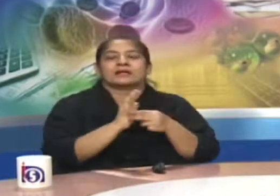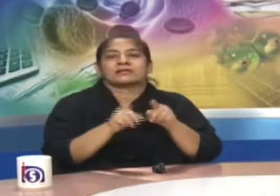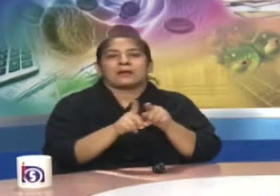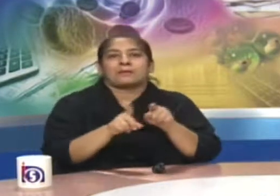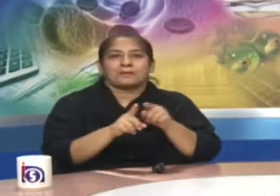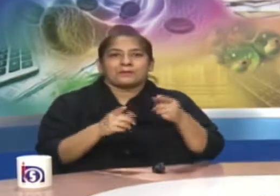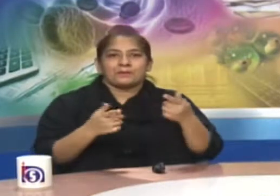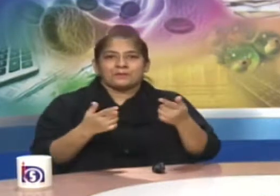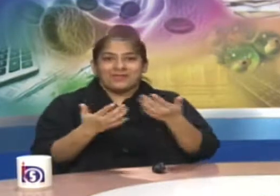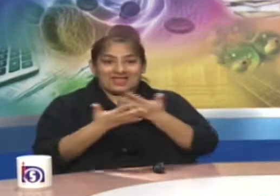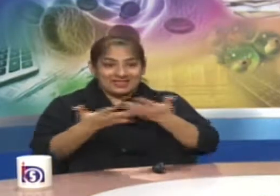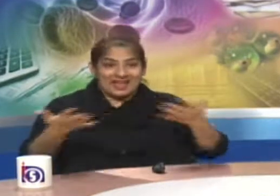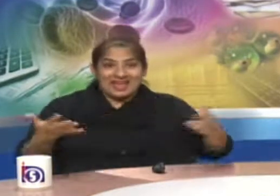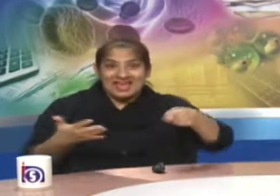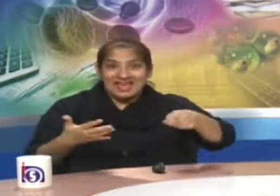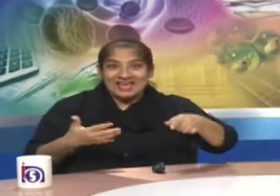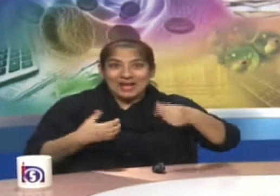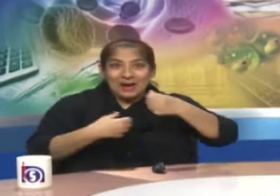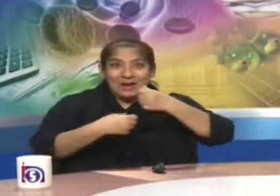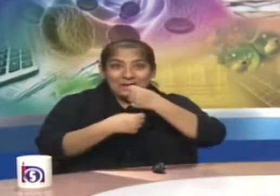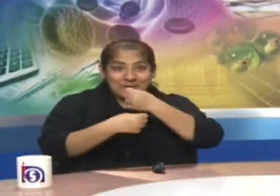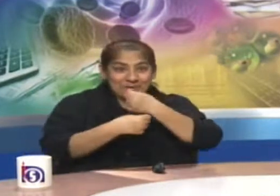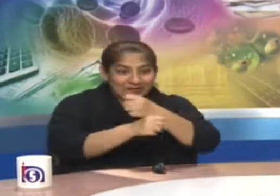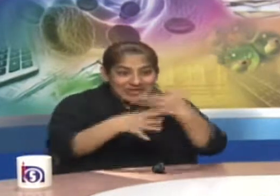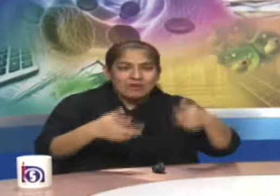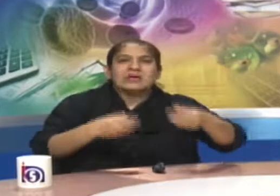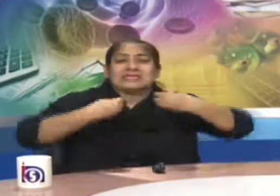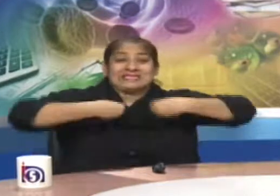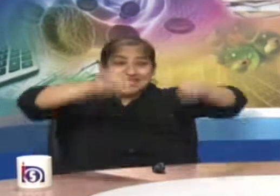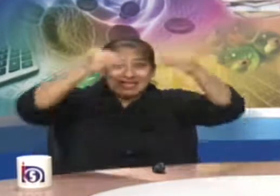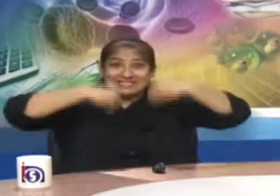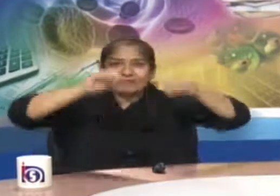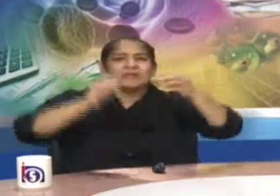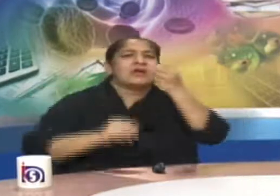The fourth point explains about another function which ensures that